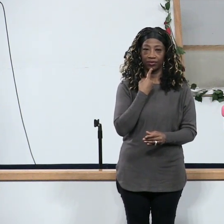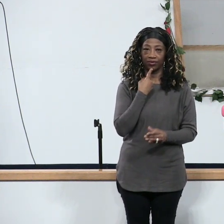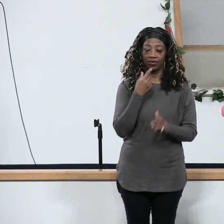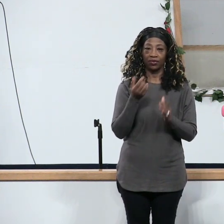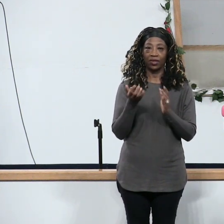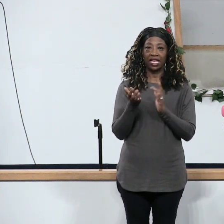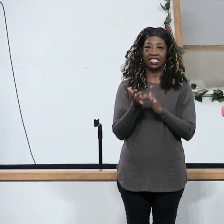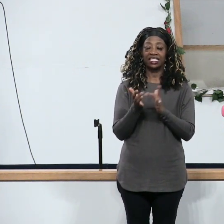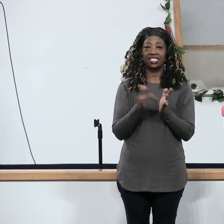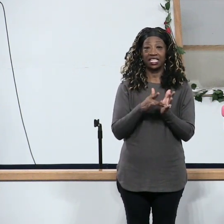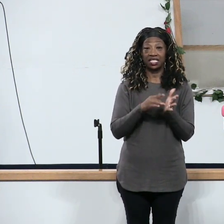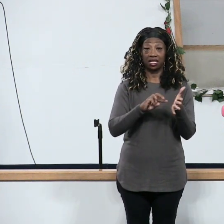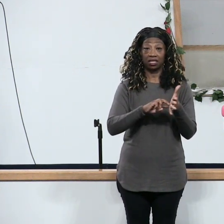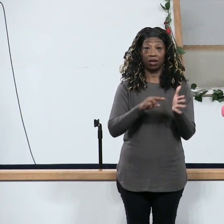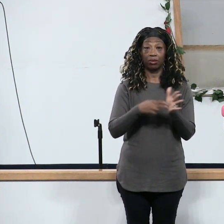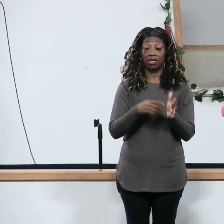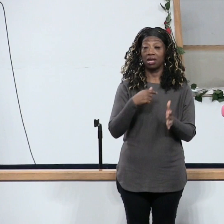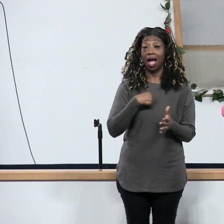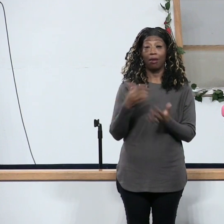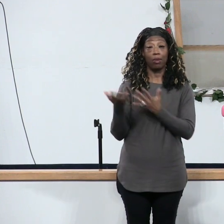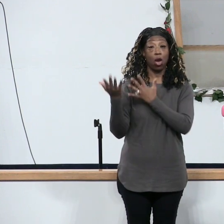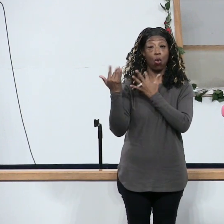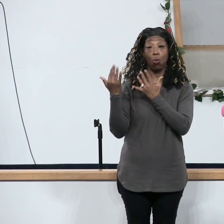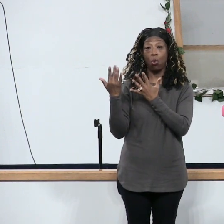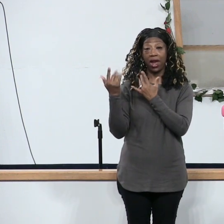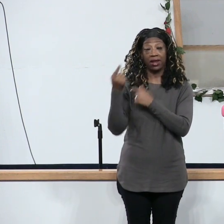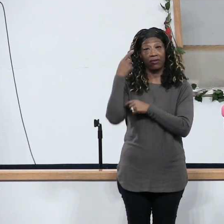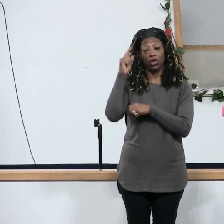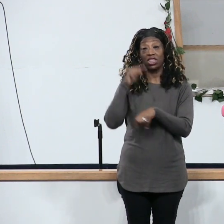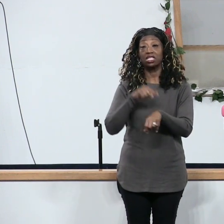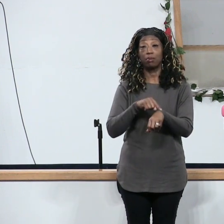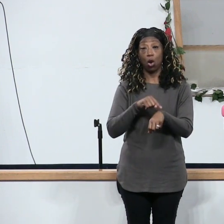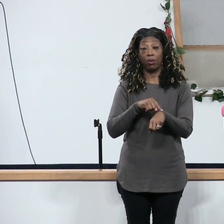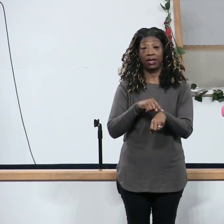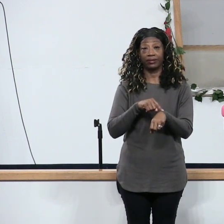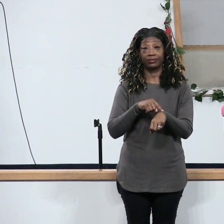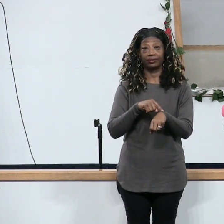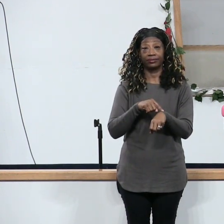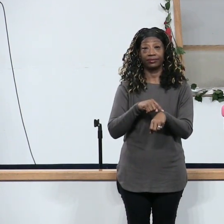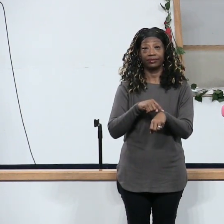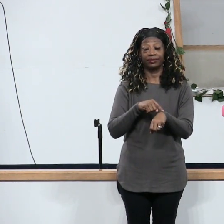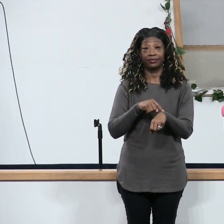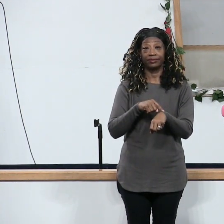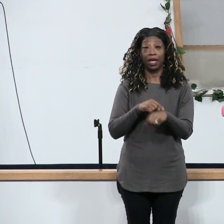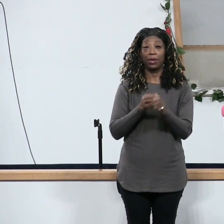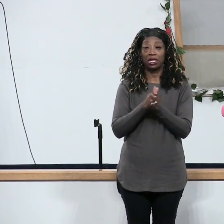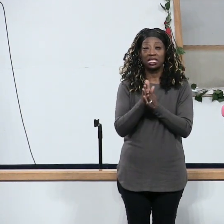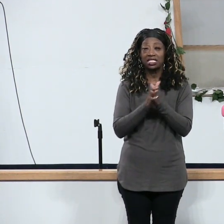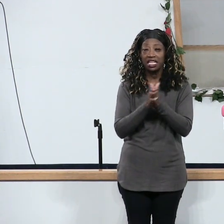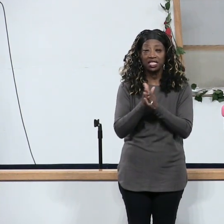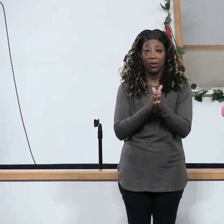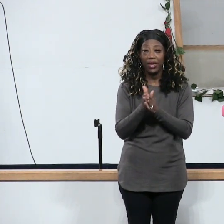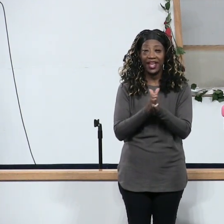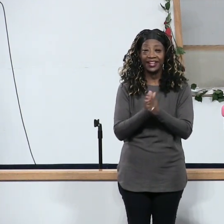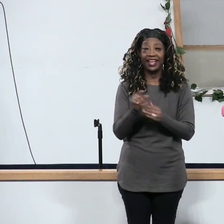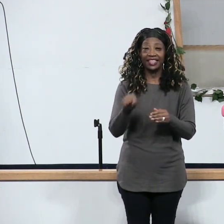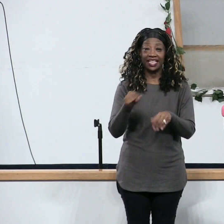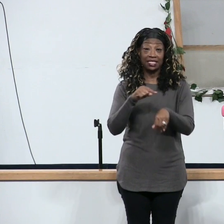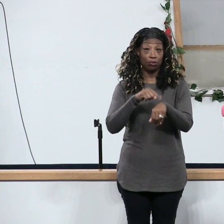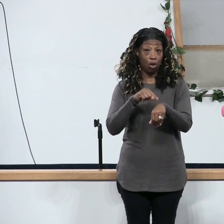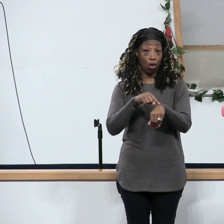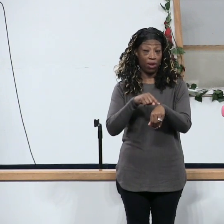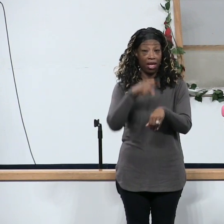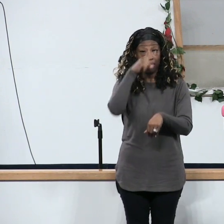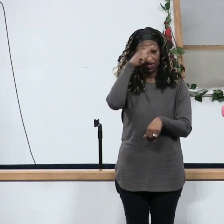Jesus is basically saying, I've been waiting for this moment. I've been anticipating this moment because